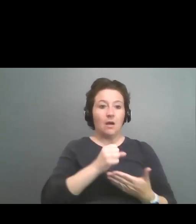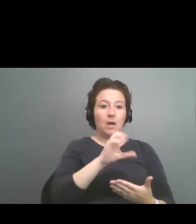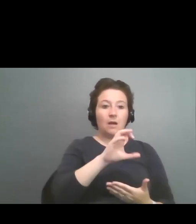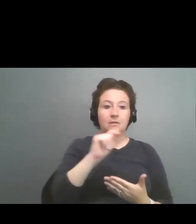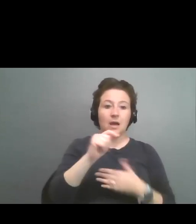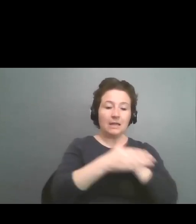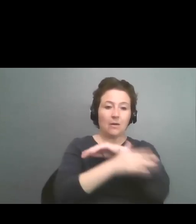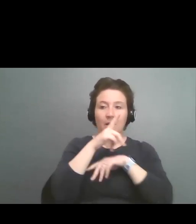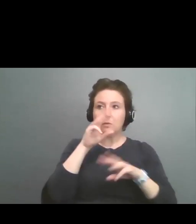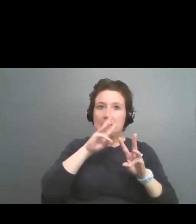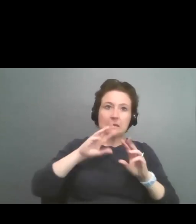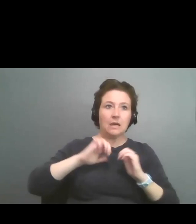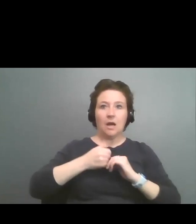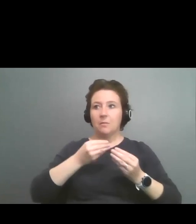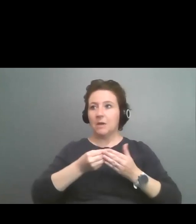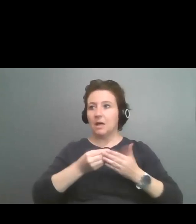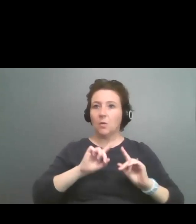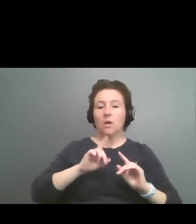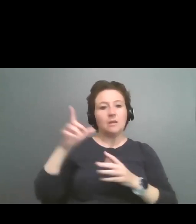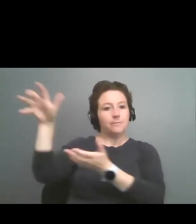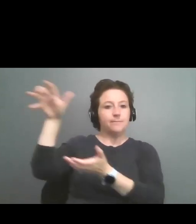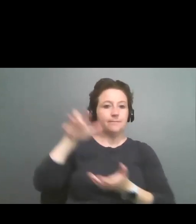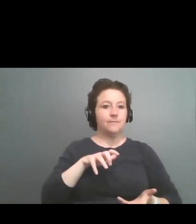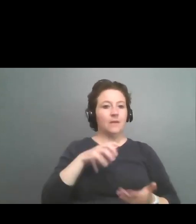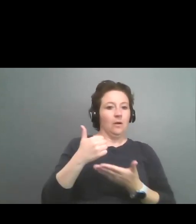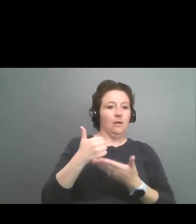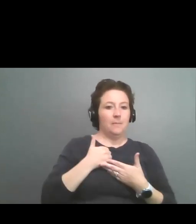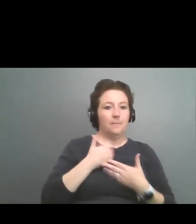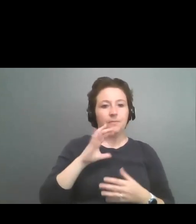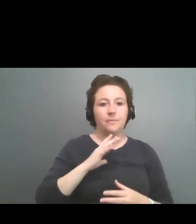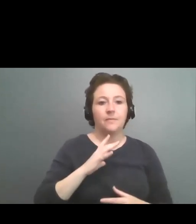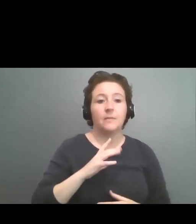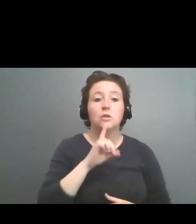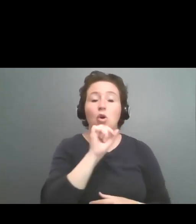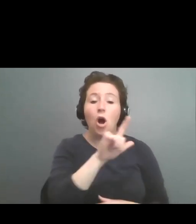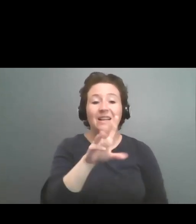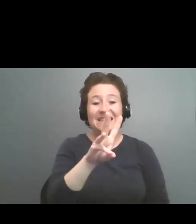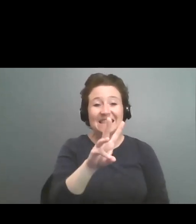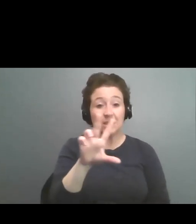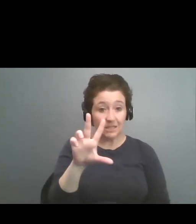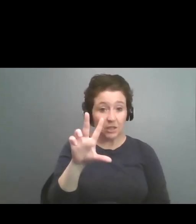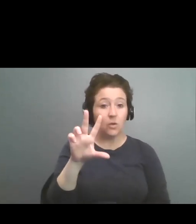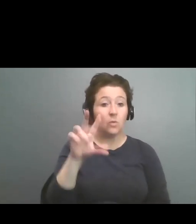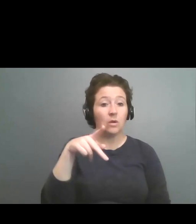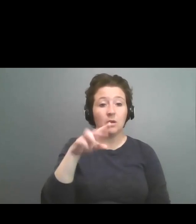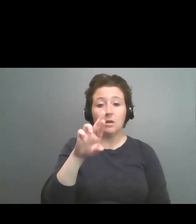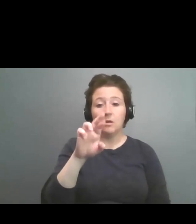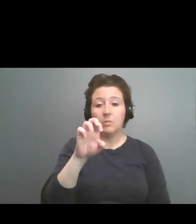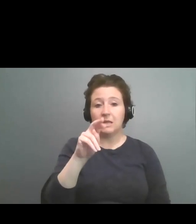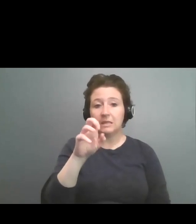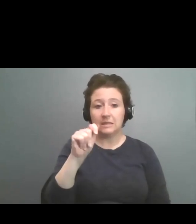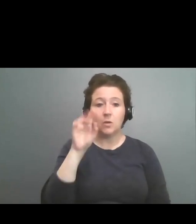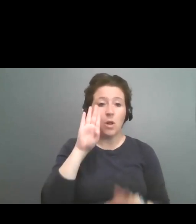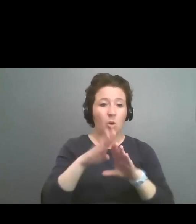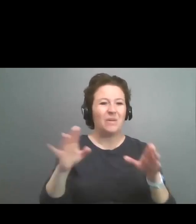worry about that. We are ensuring that all 63 of our precincts will be open, unlike what happened in the